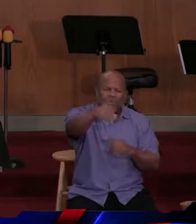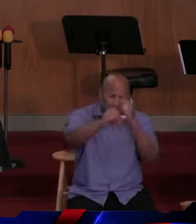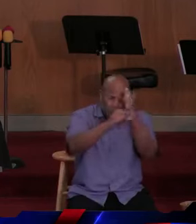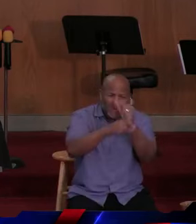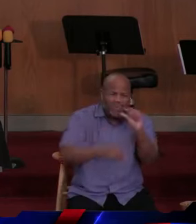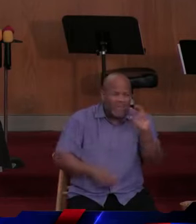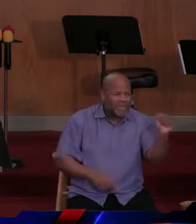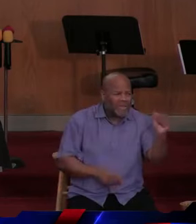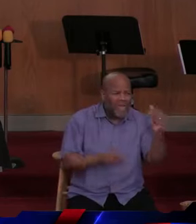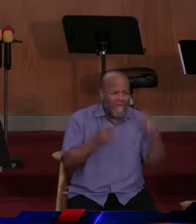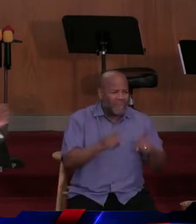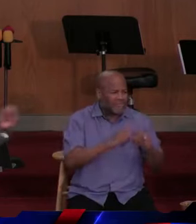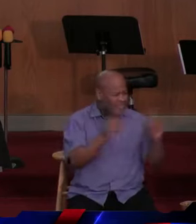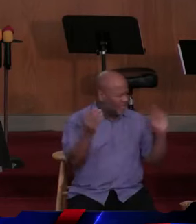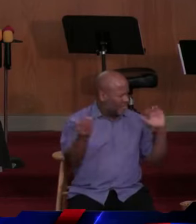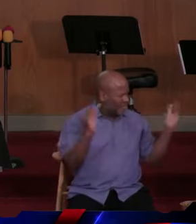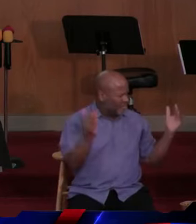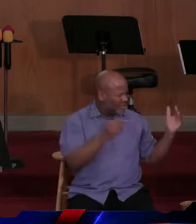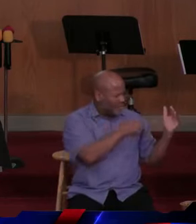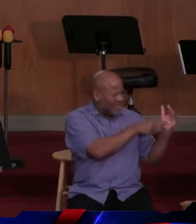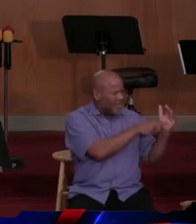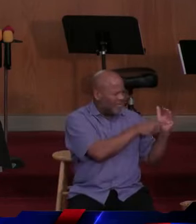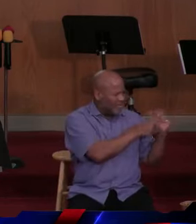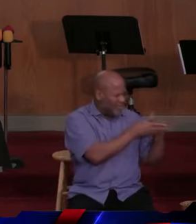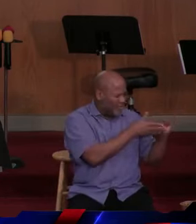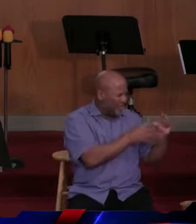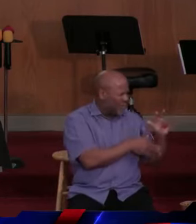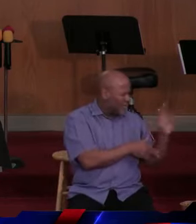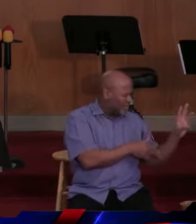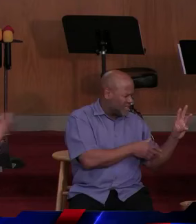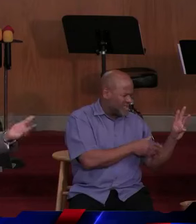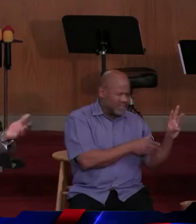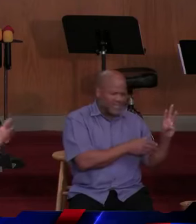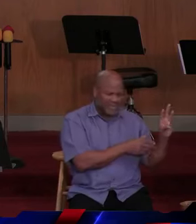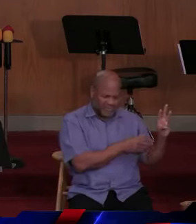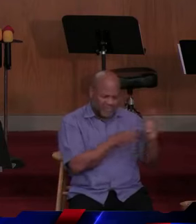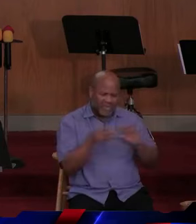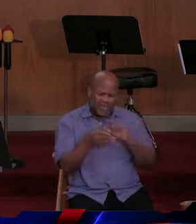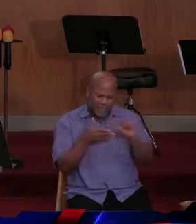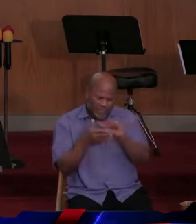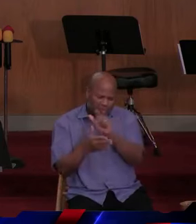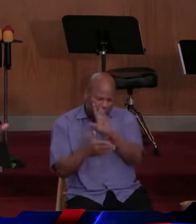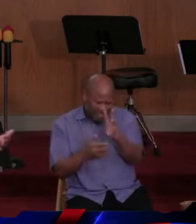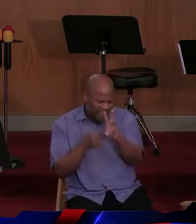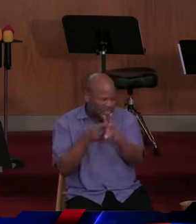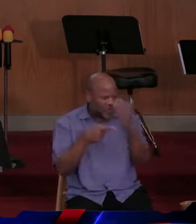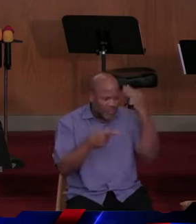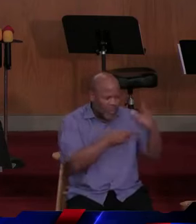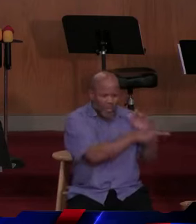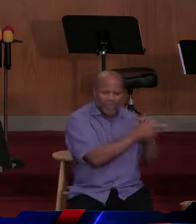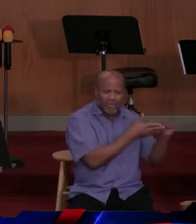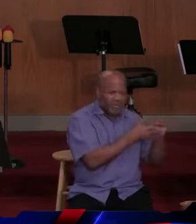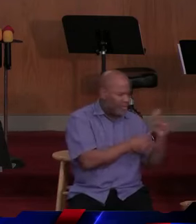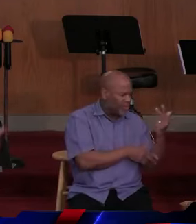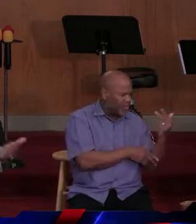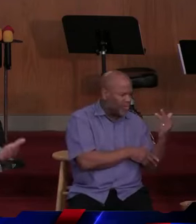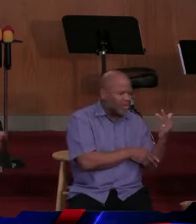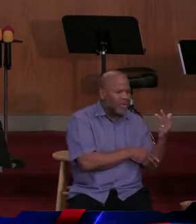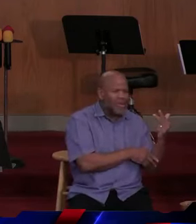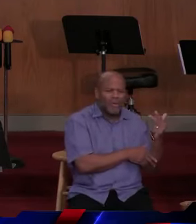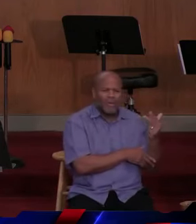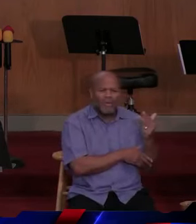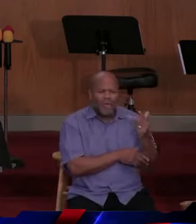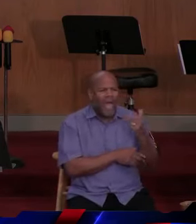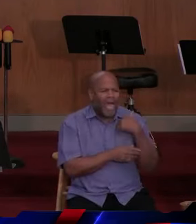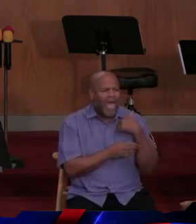36 that they didn't know in 13? They knew. They had the report of the women. They had the